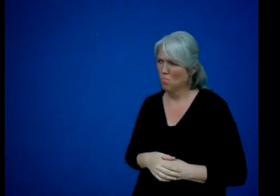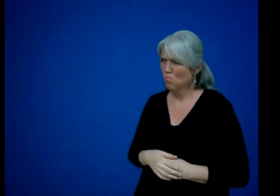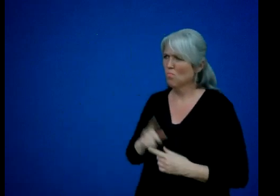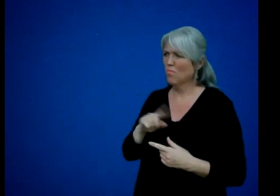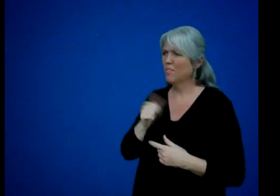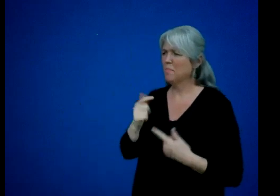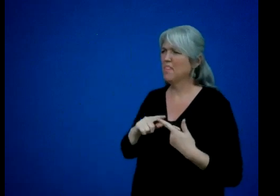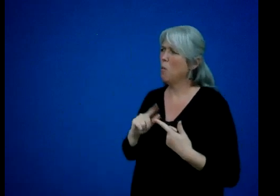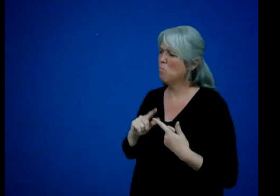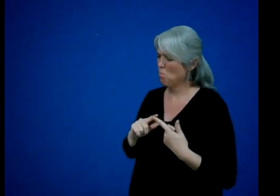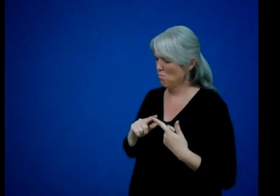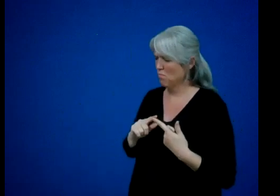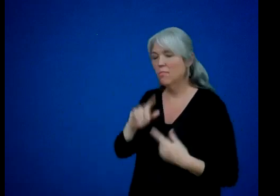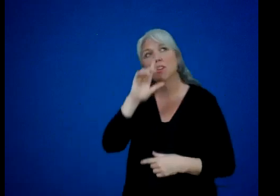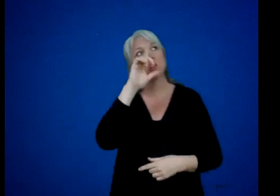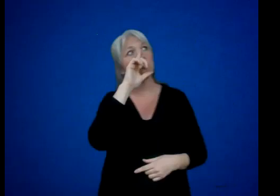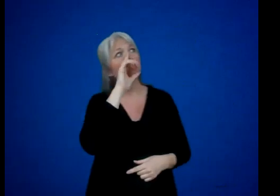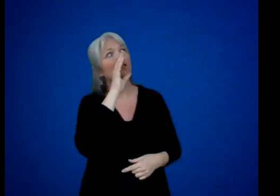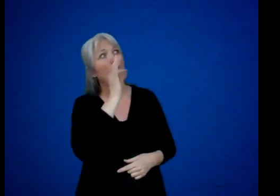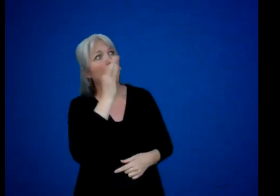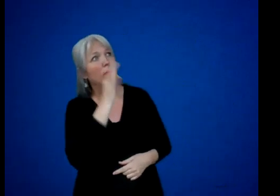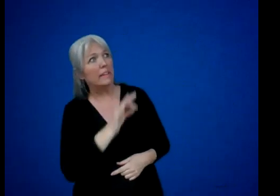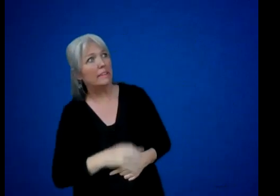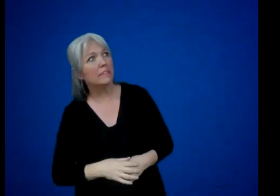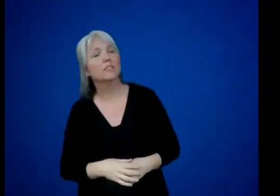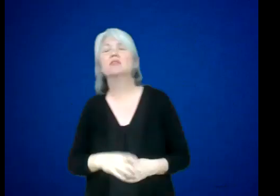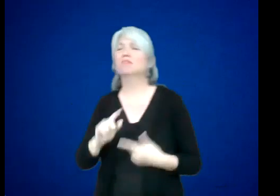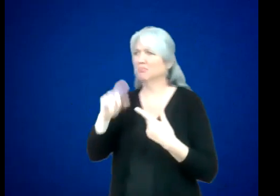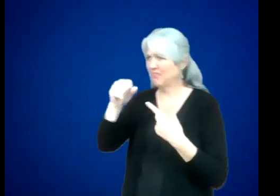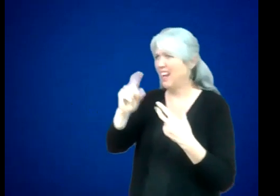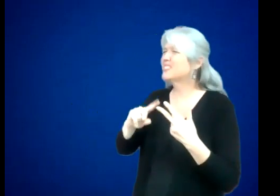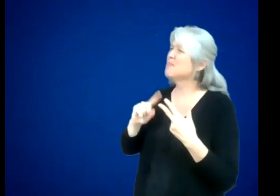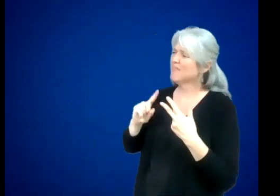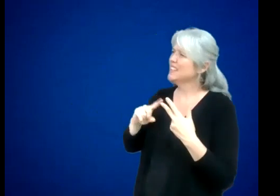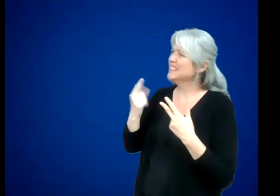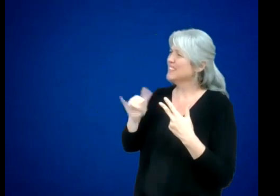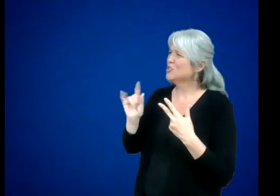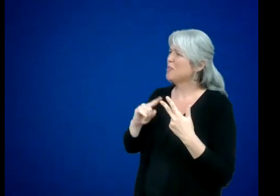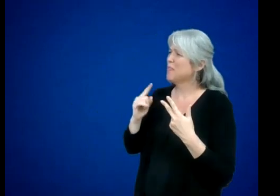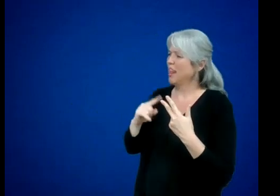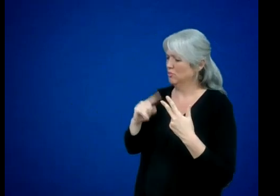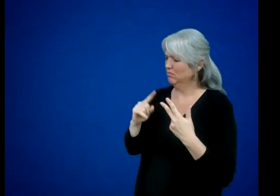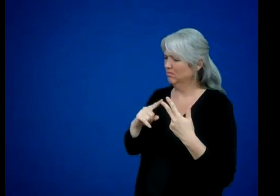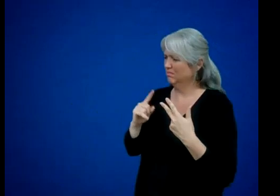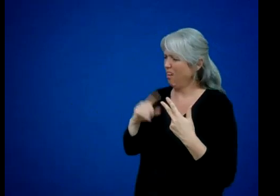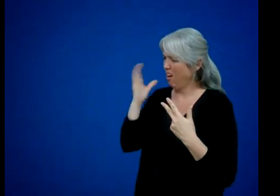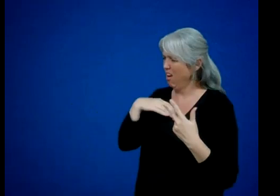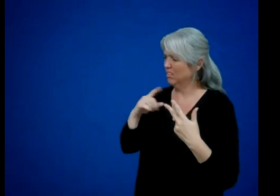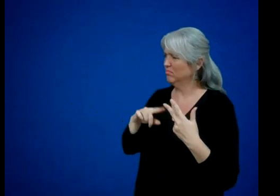else." "Strawberry?" "That too, but there's still something else. It's odd." I